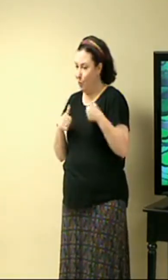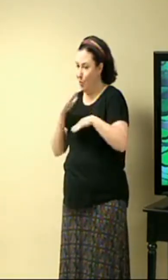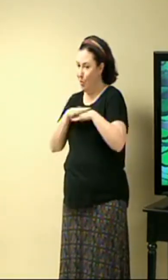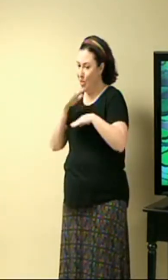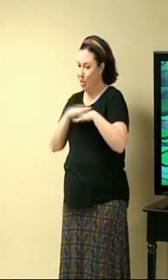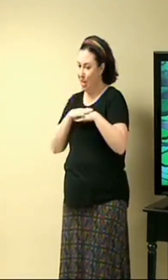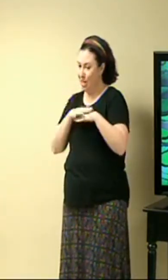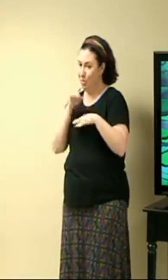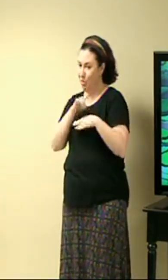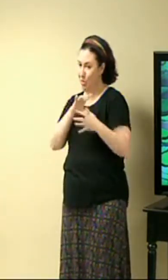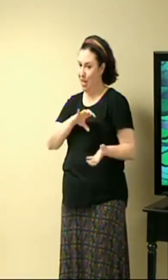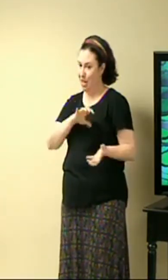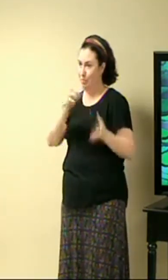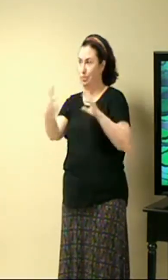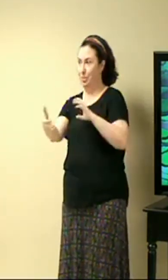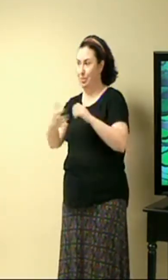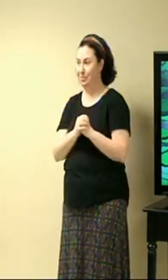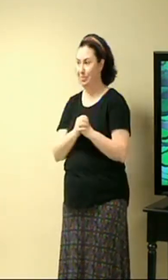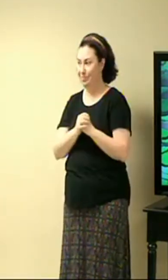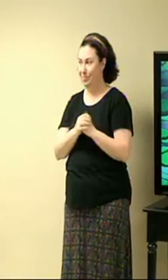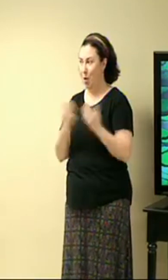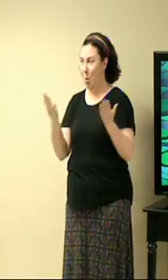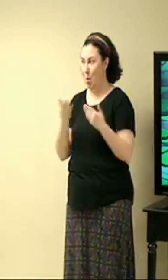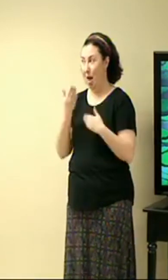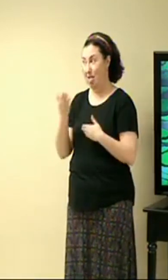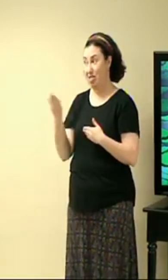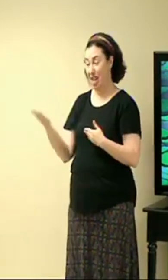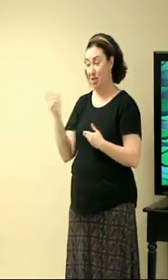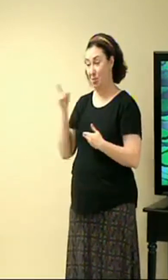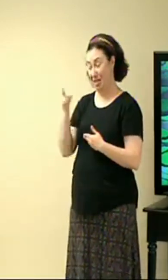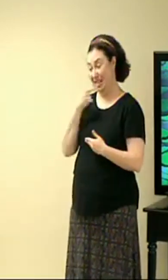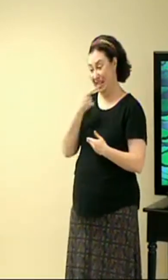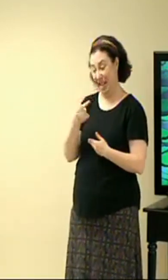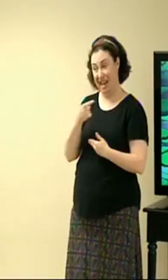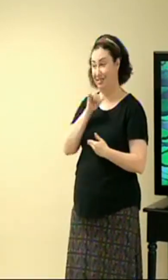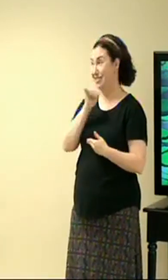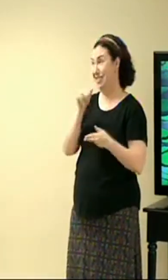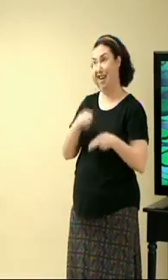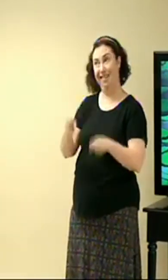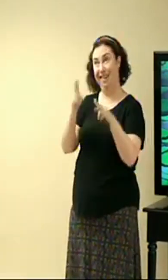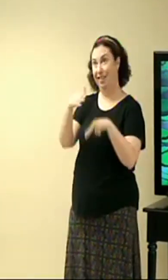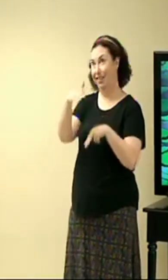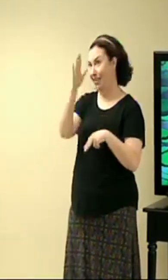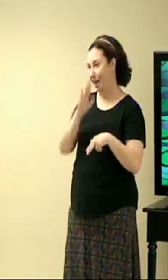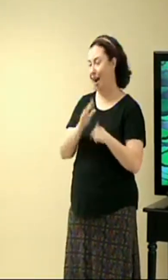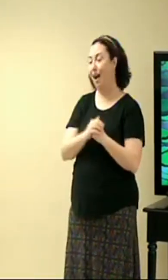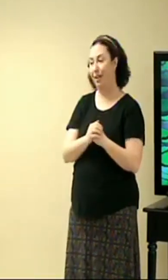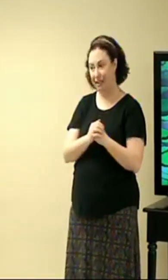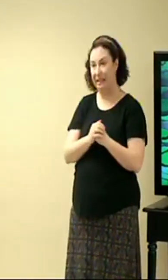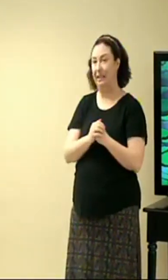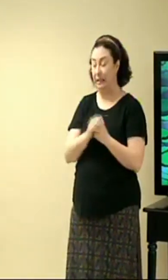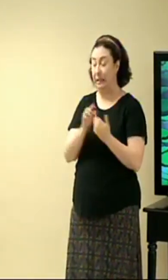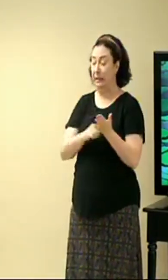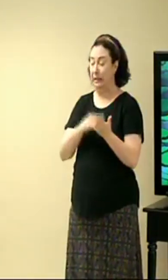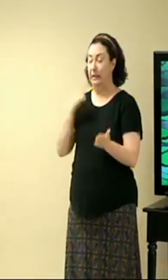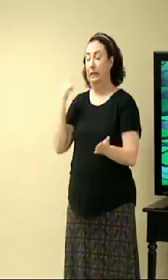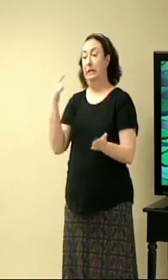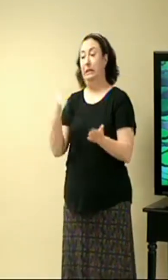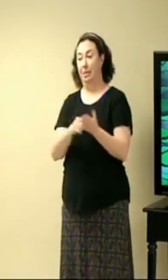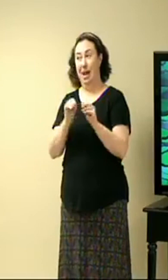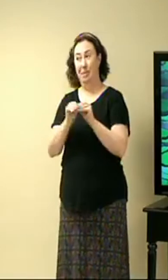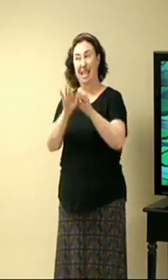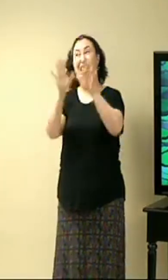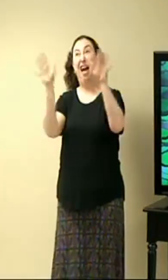he chase out of our service? What things would he say, this does not honor God? Sometimes it's obvious. One of the churches I went